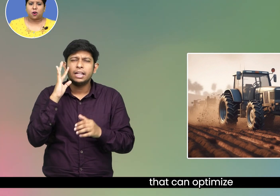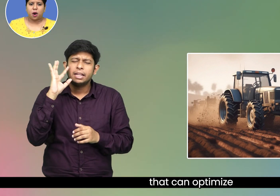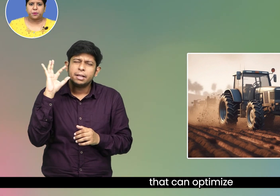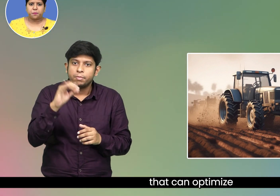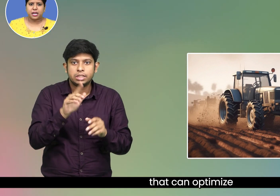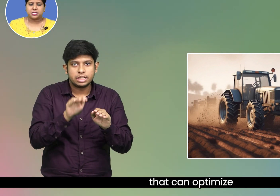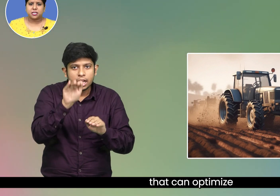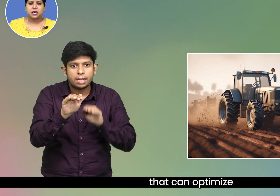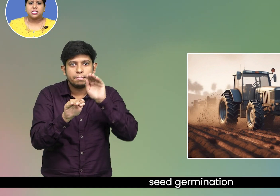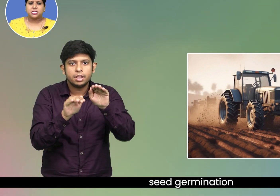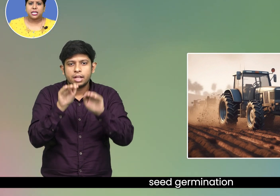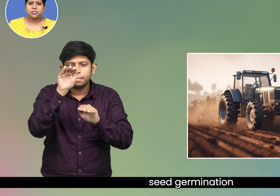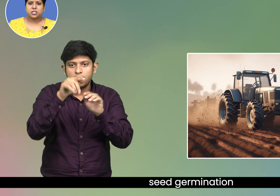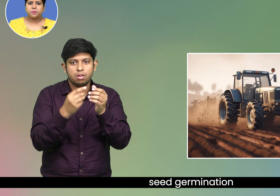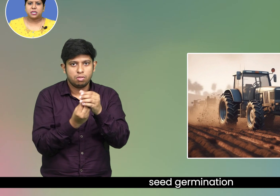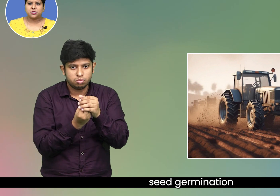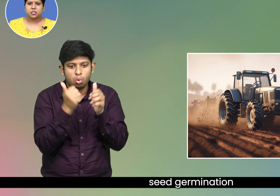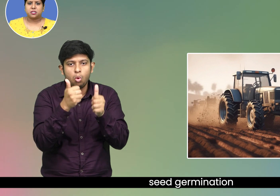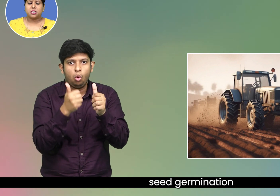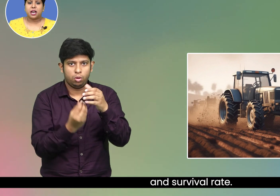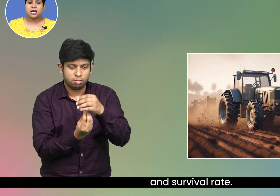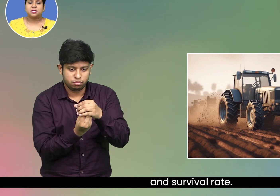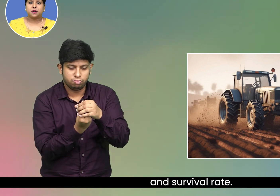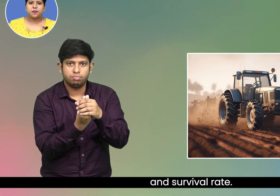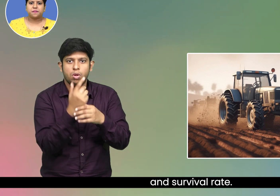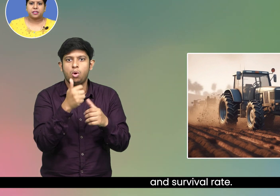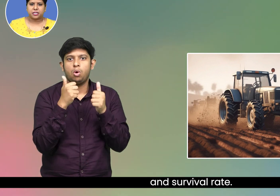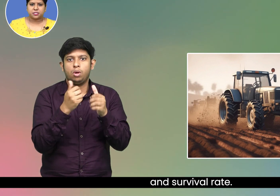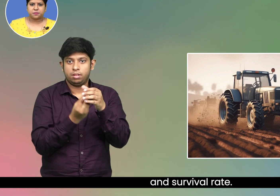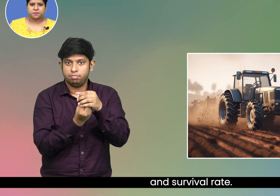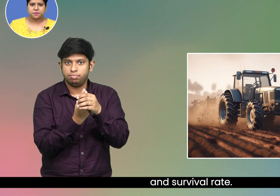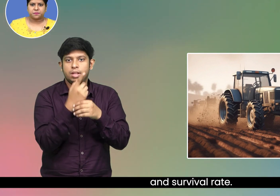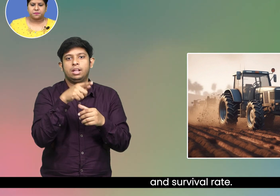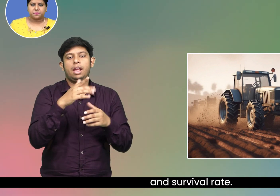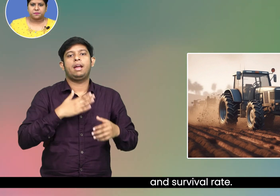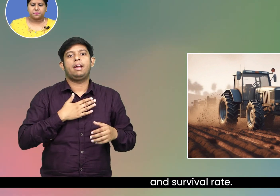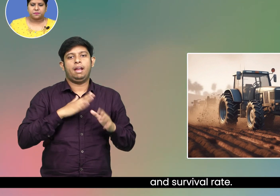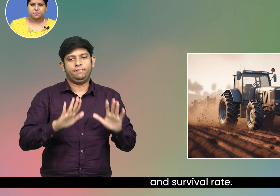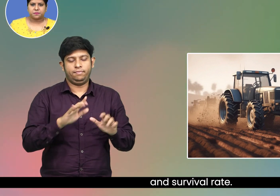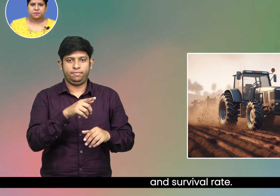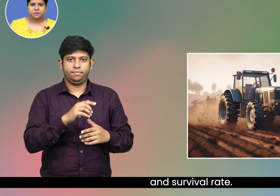that can optimize seed germination and survival rate.